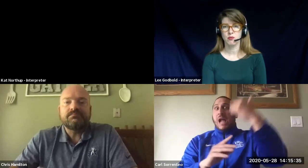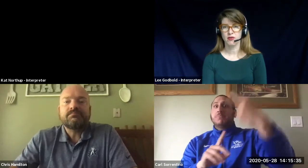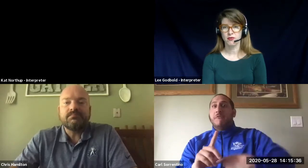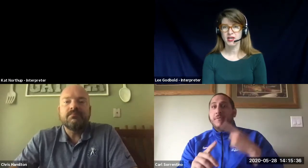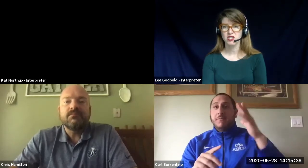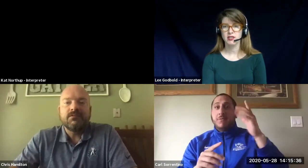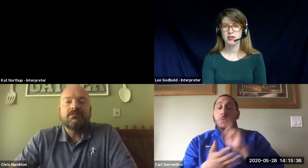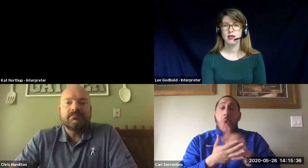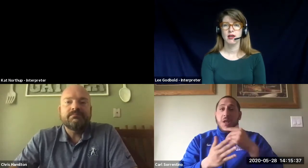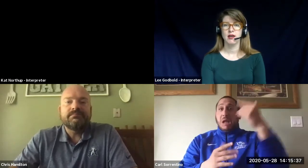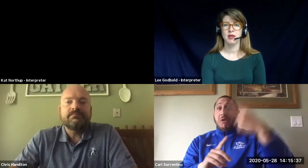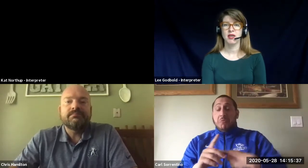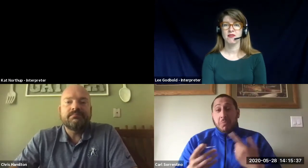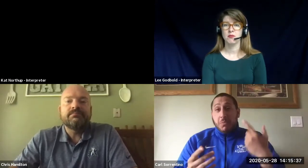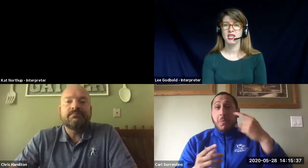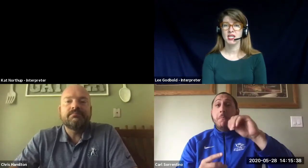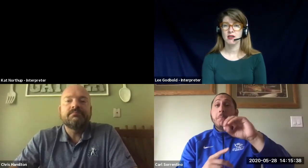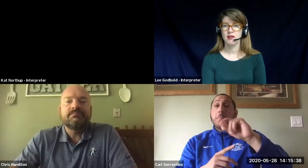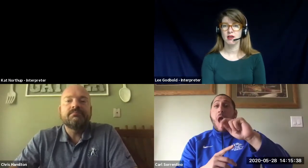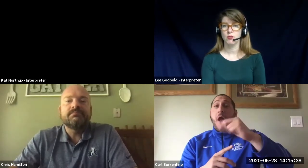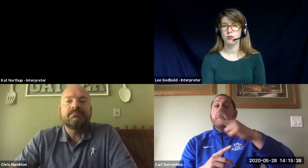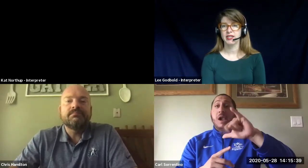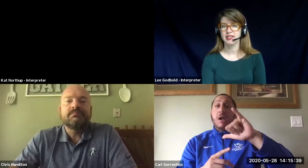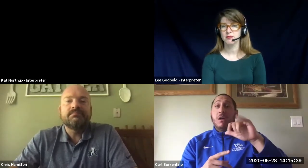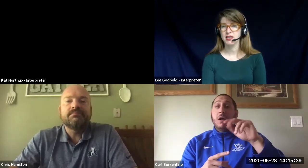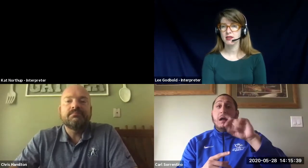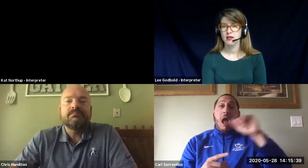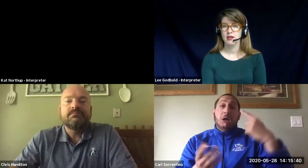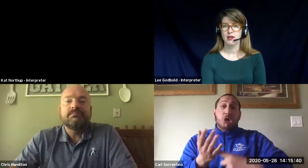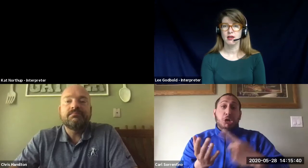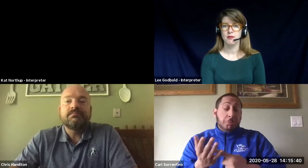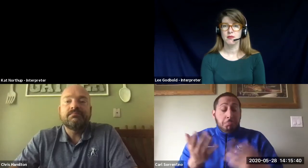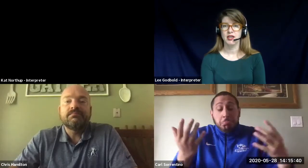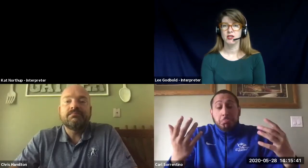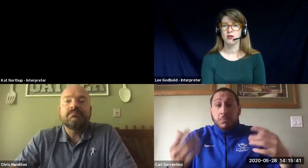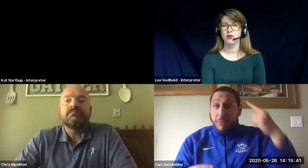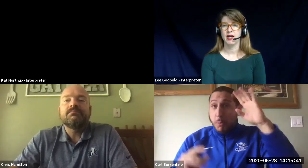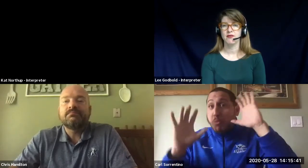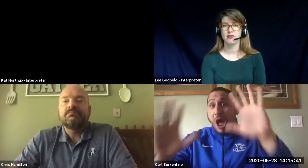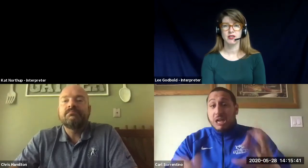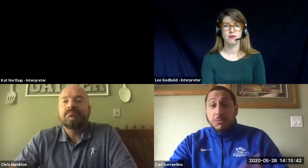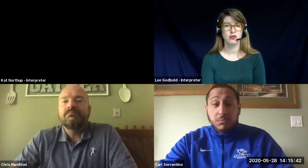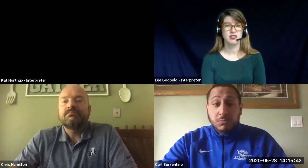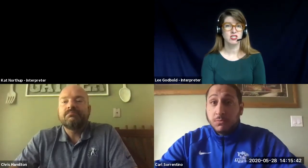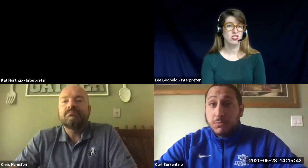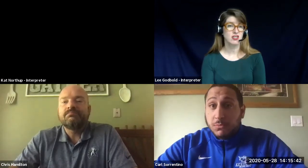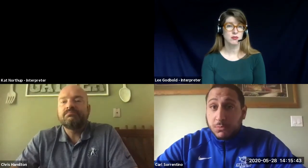more information, maybe have a meeting 1 week next month. I know have kind of further discussion. I think that'd be